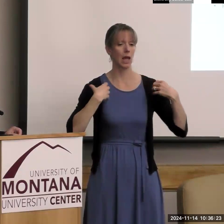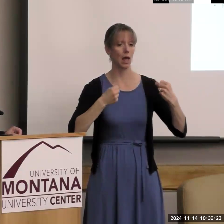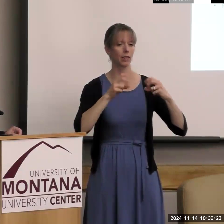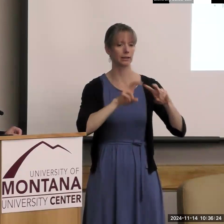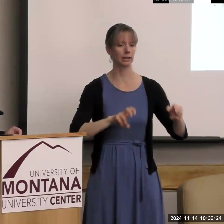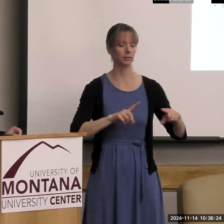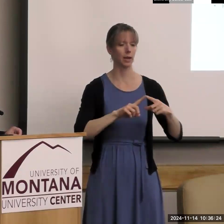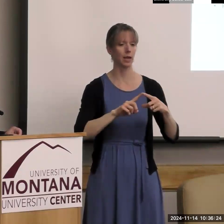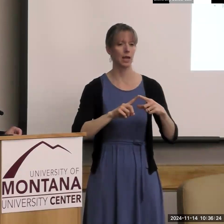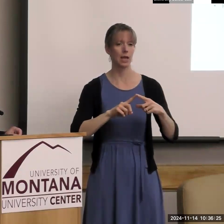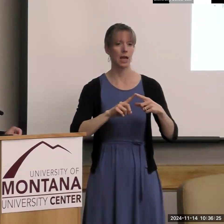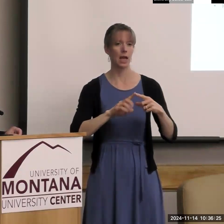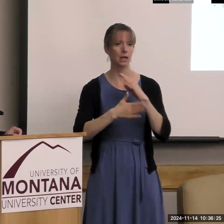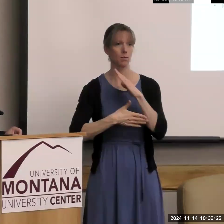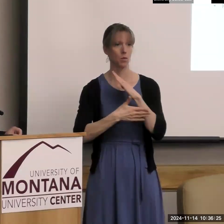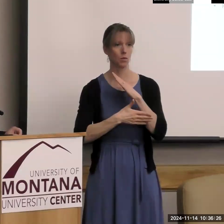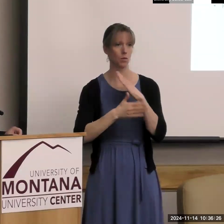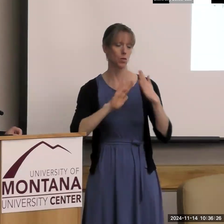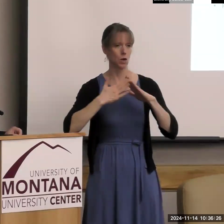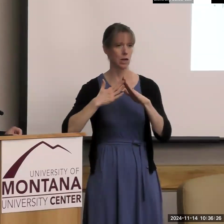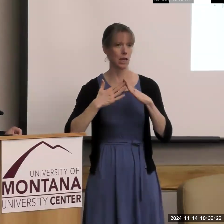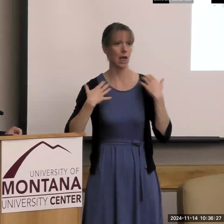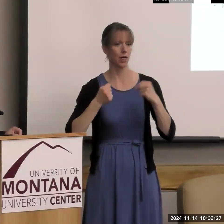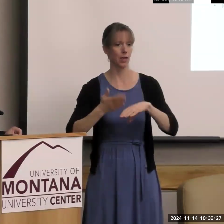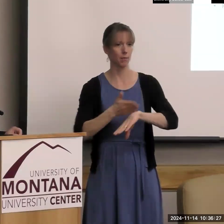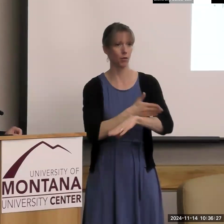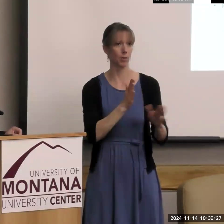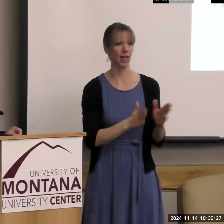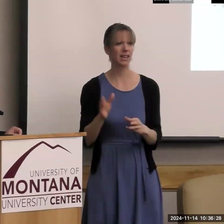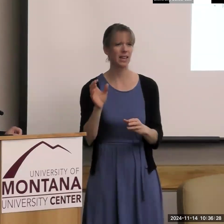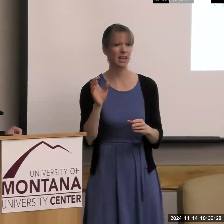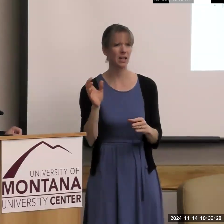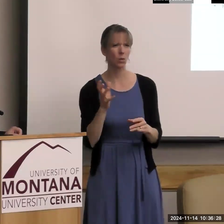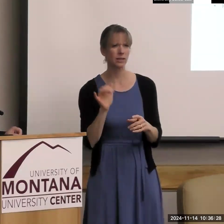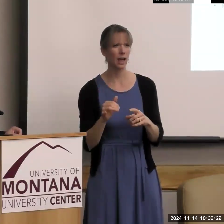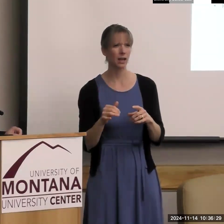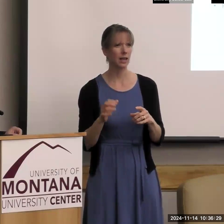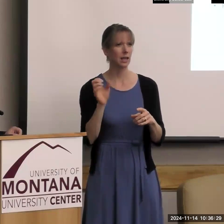health improvement plans. So let's talk about what those are. Yes.